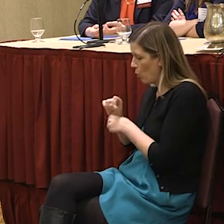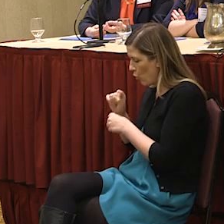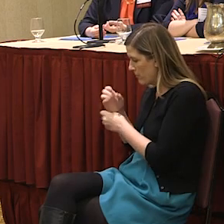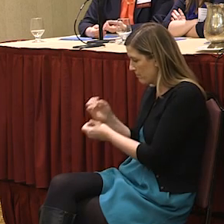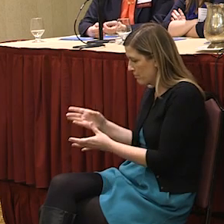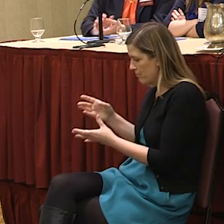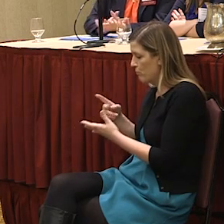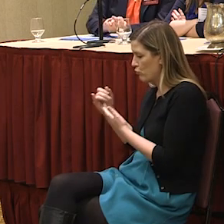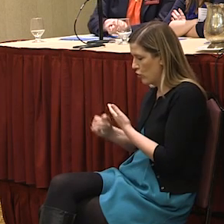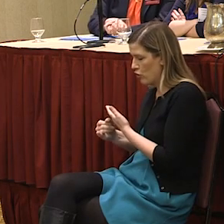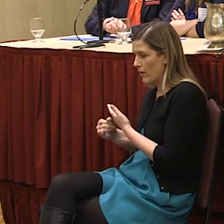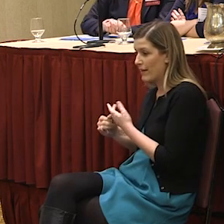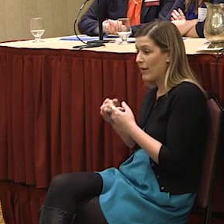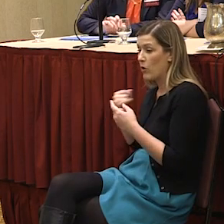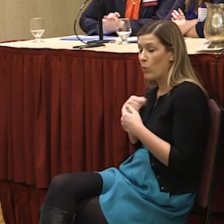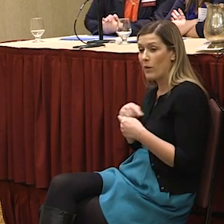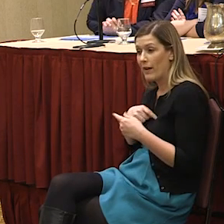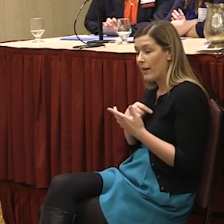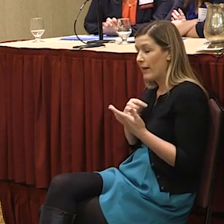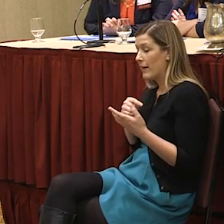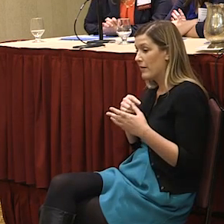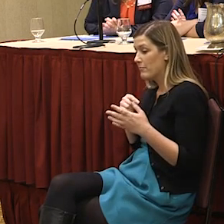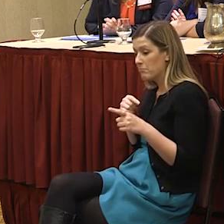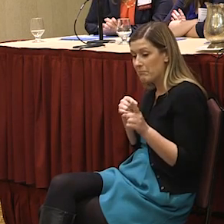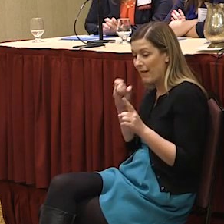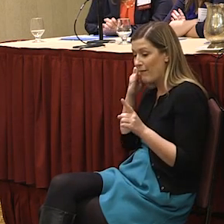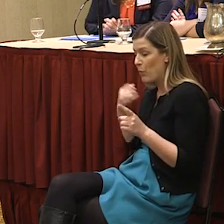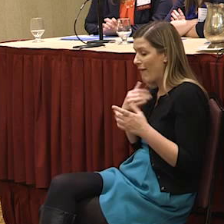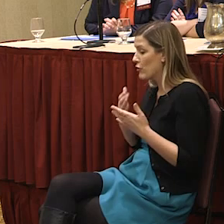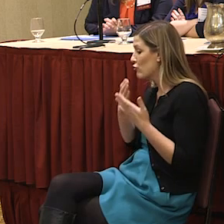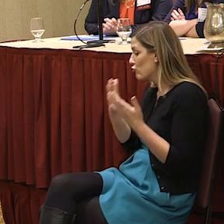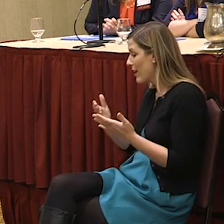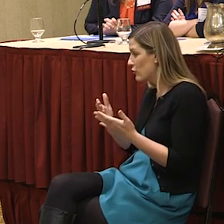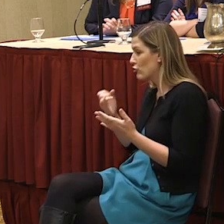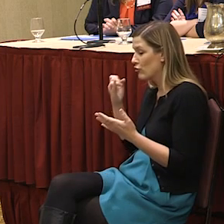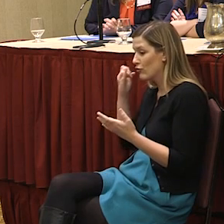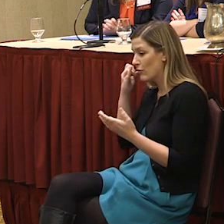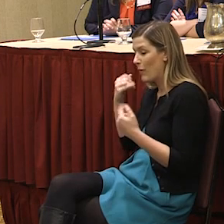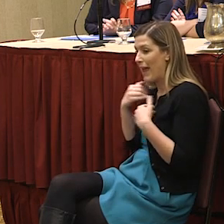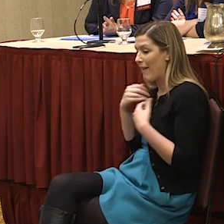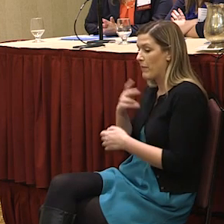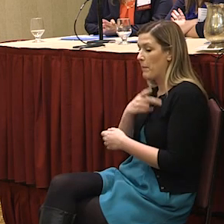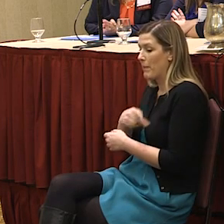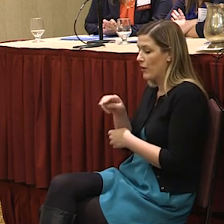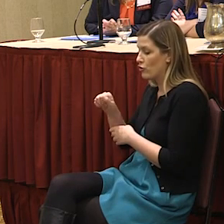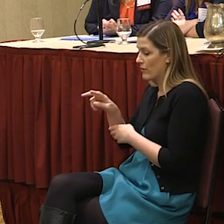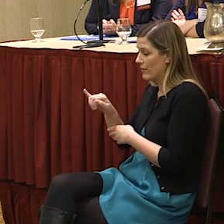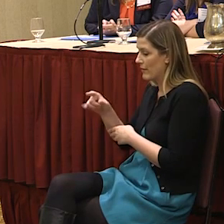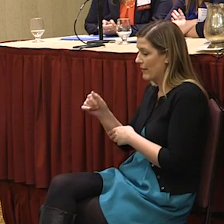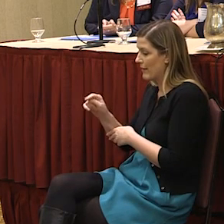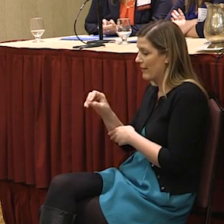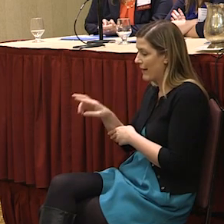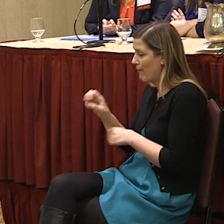And we look to you that if you have some suggestions for, we do have patient navigators that can go out, as well